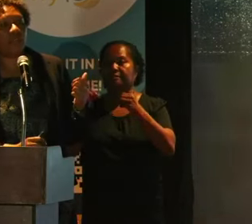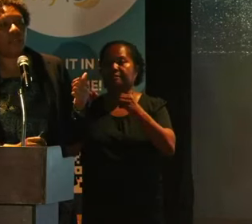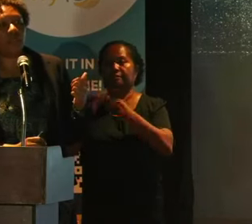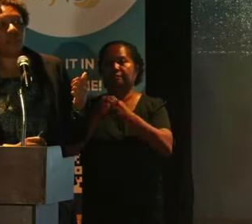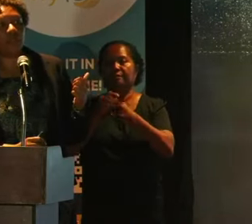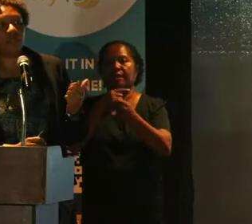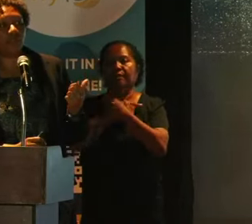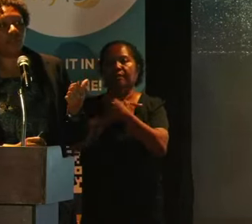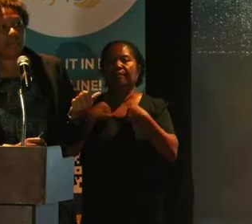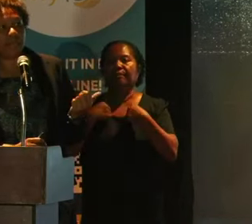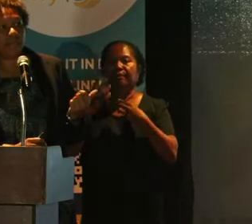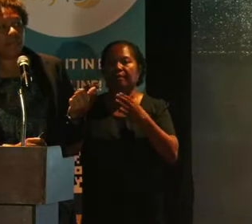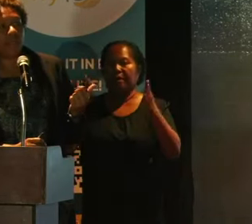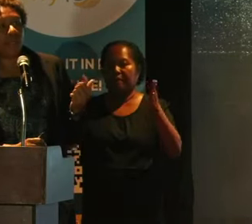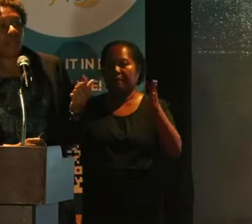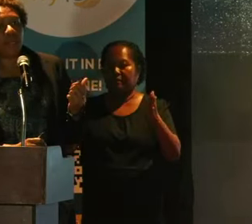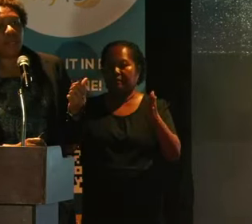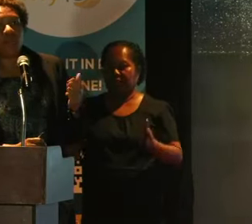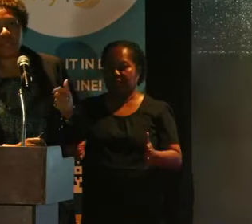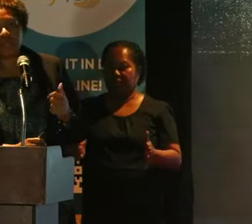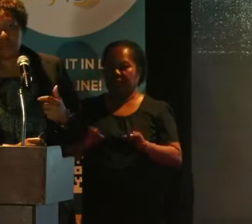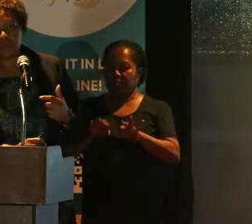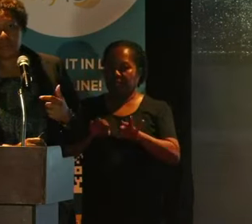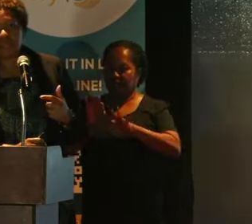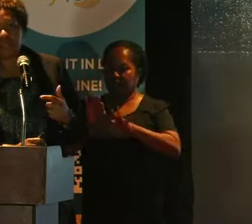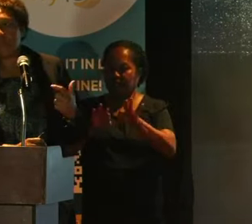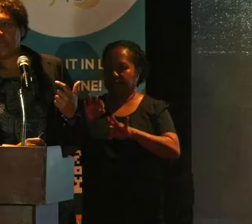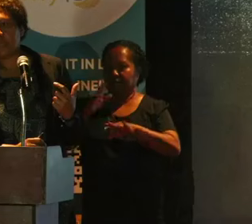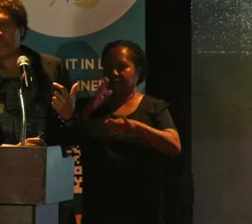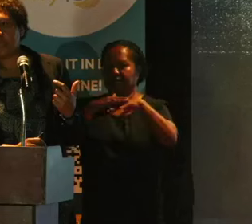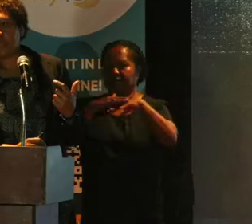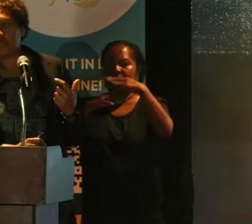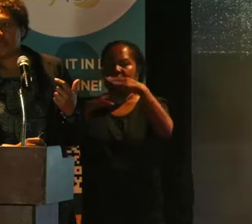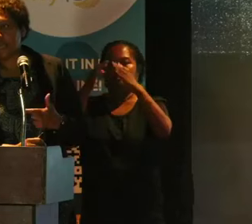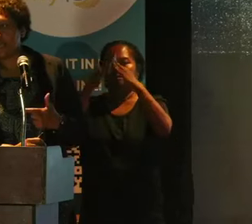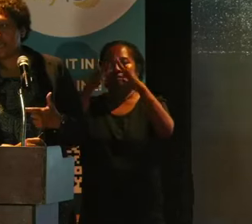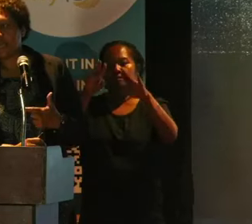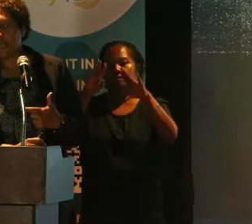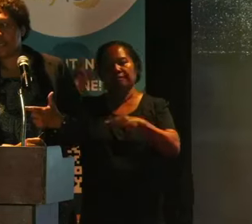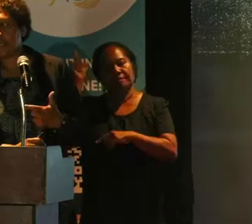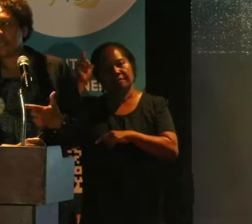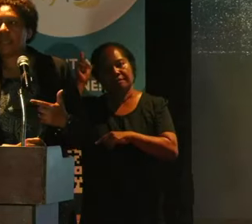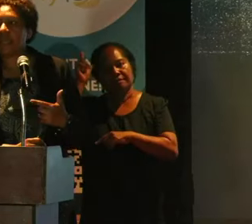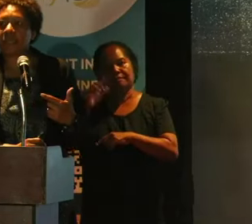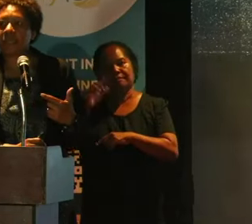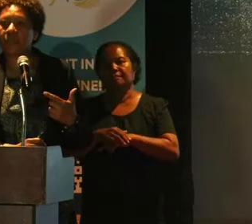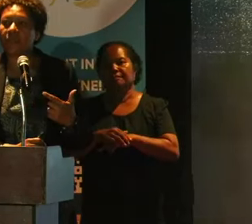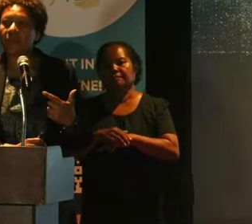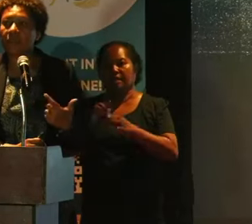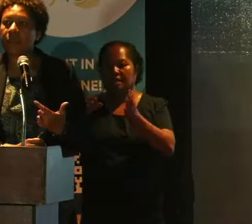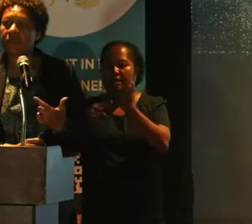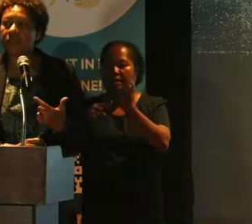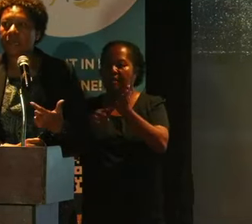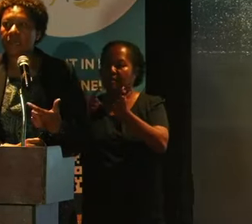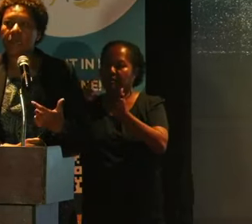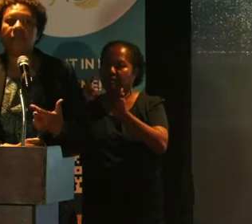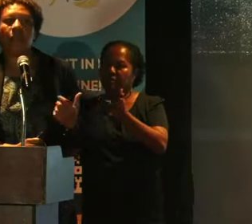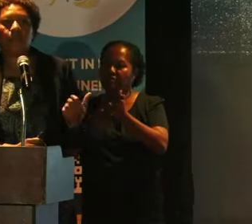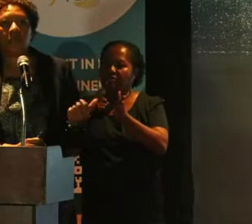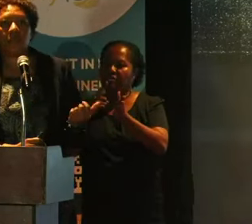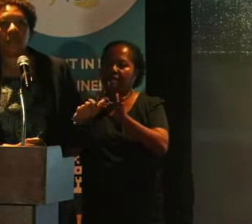have physical planning, we have building authority, we have trade and liquor licensing, and then we have environmental